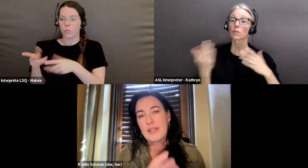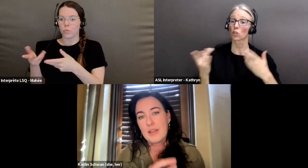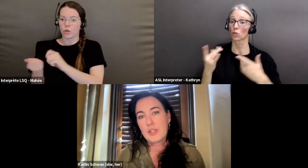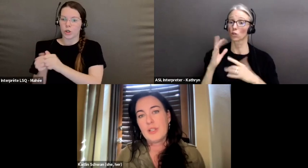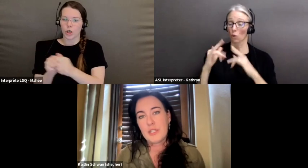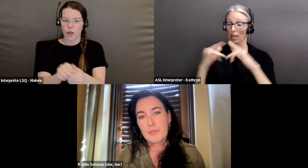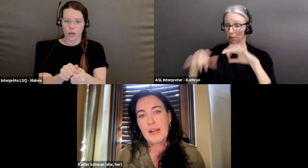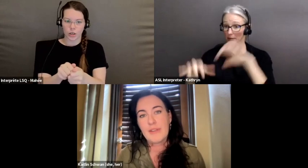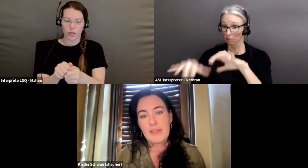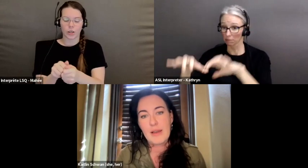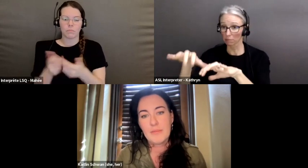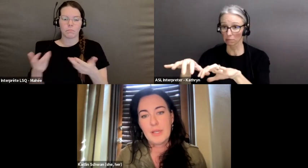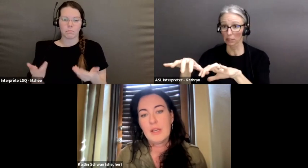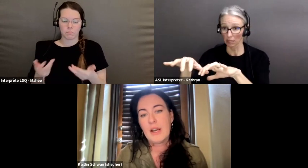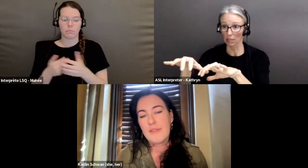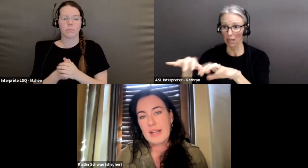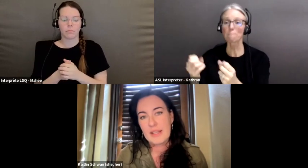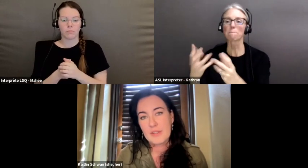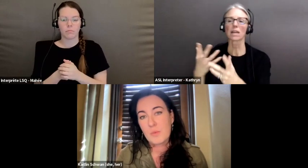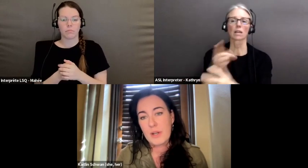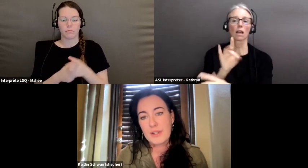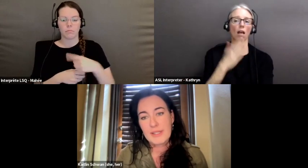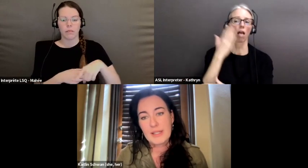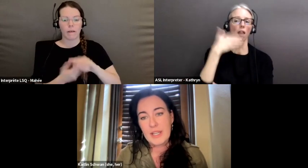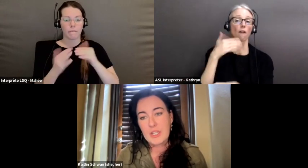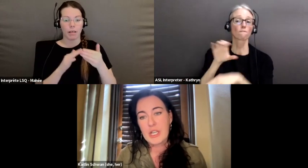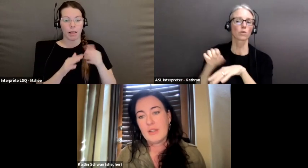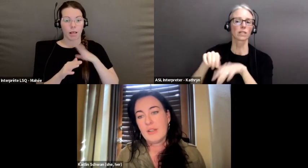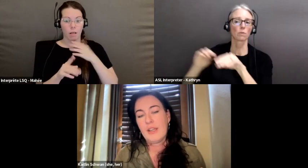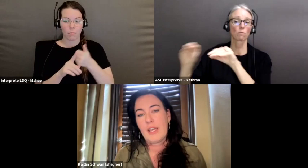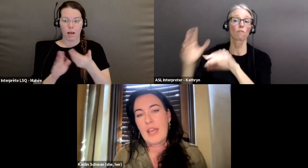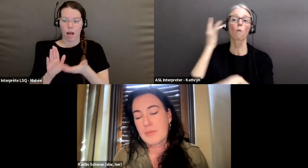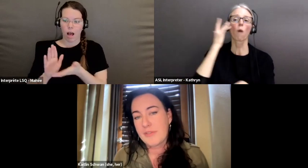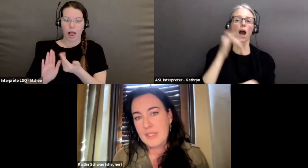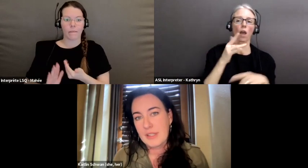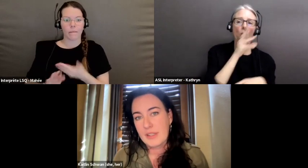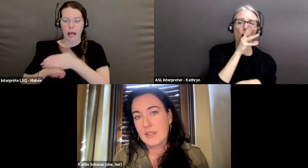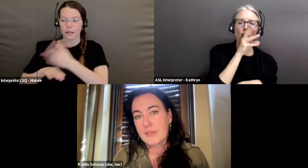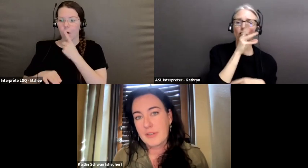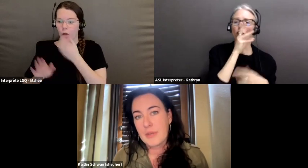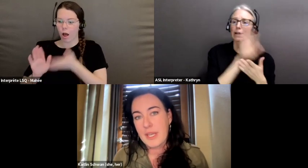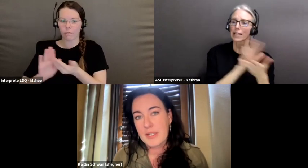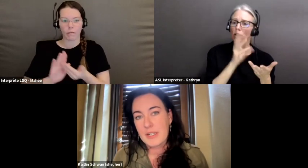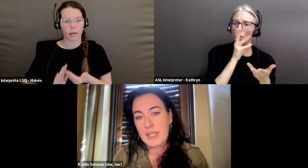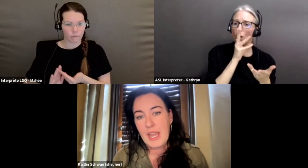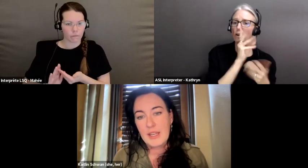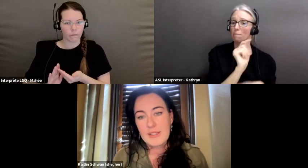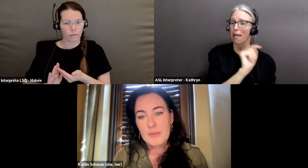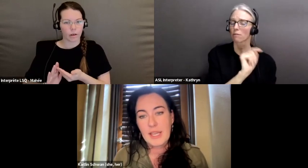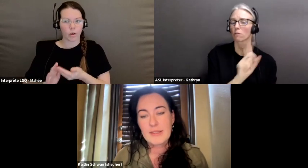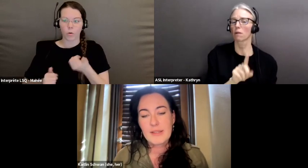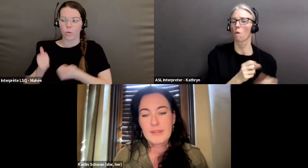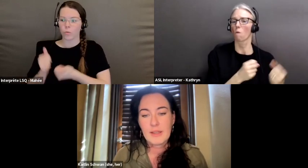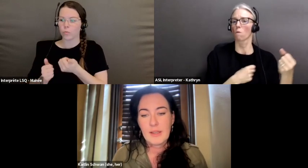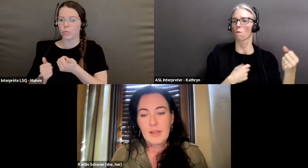by intentionally depriving them of access to water and sanitation and preventing the delivery of humanitarian aid in